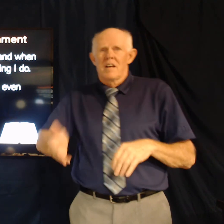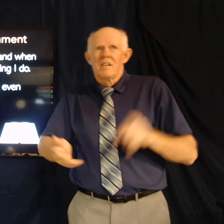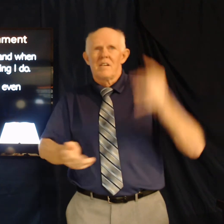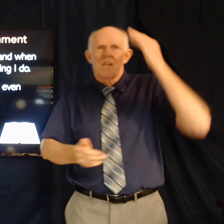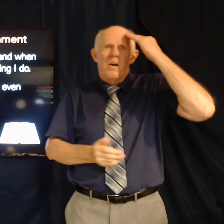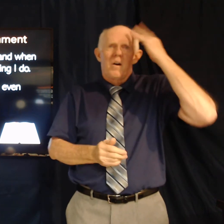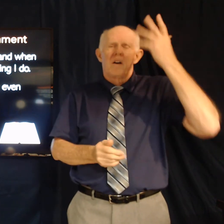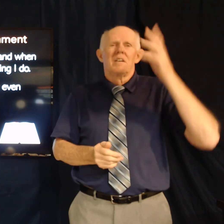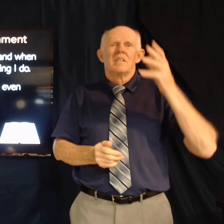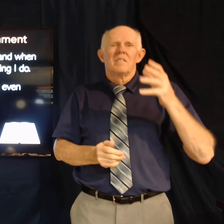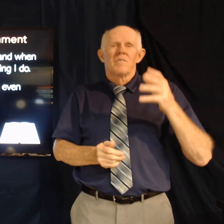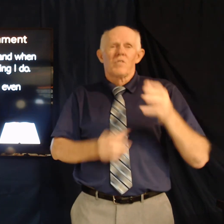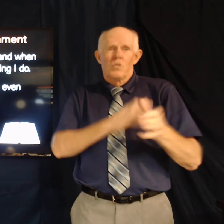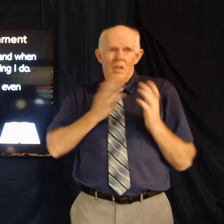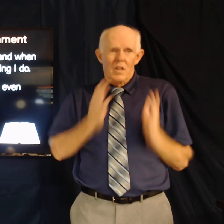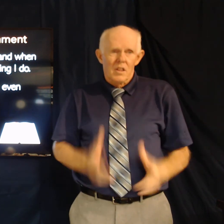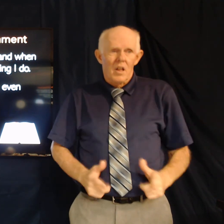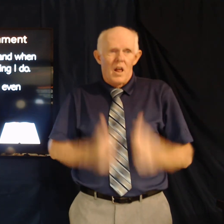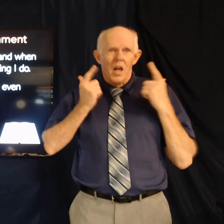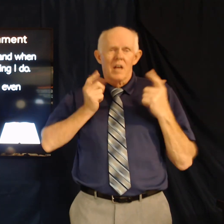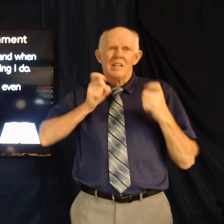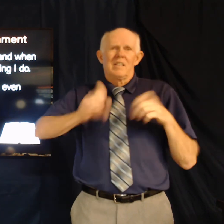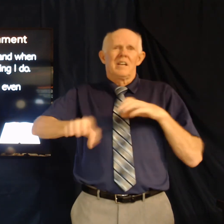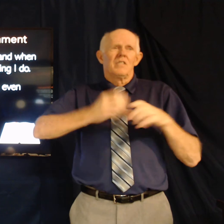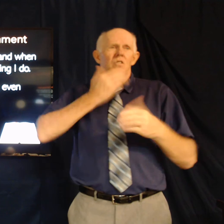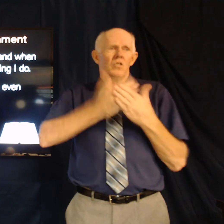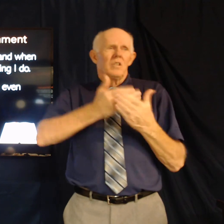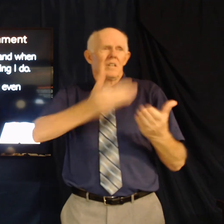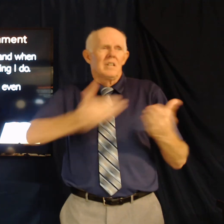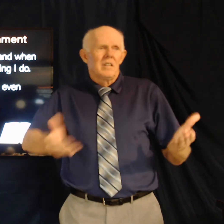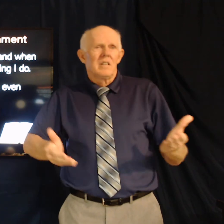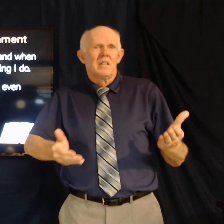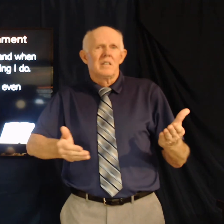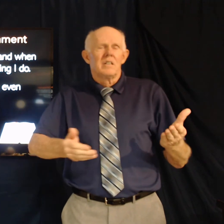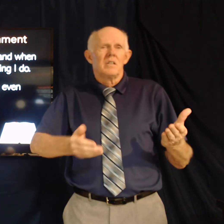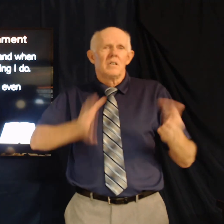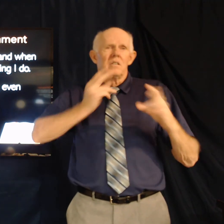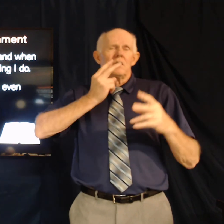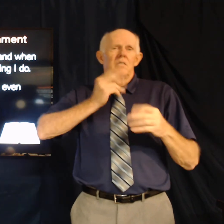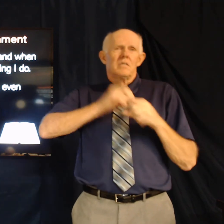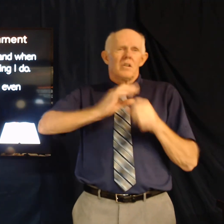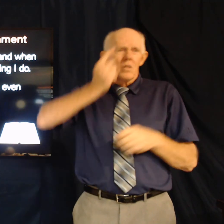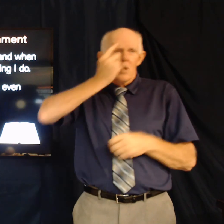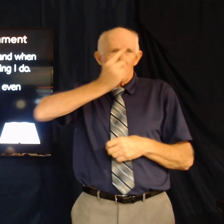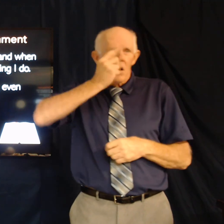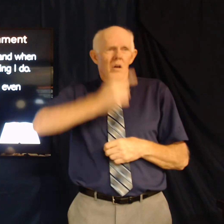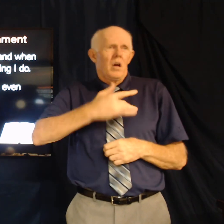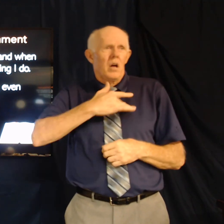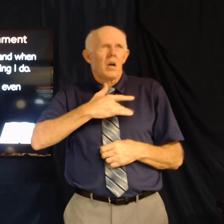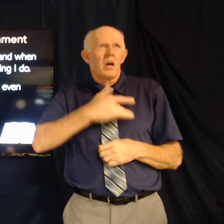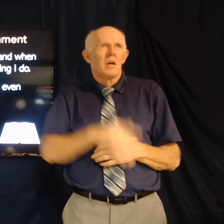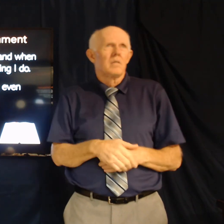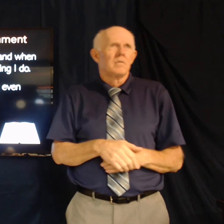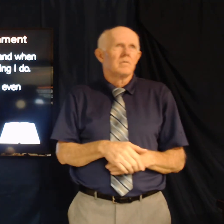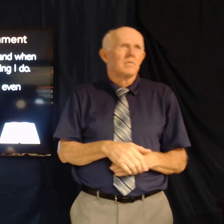We don't want to do bad things. We live good. We see right.